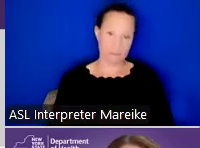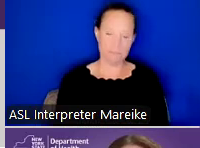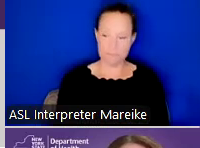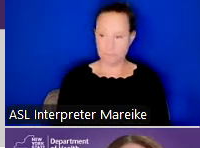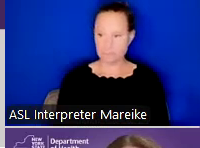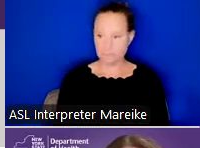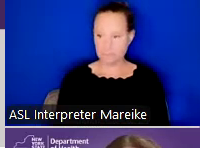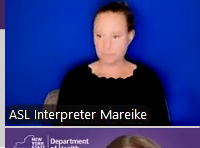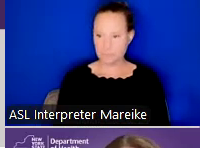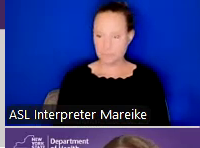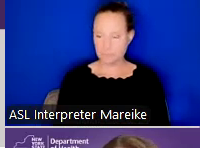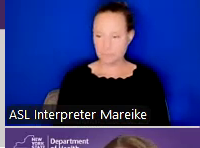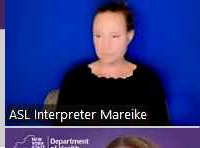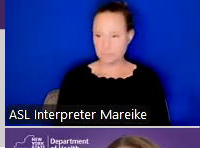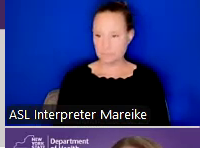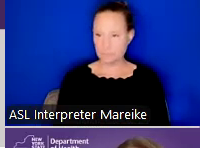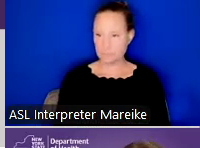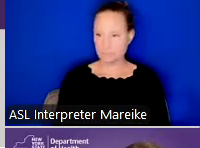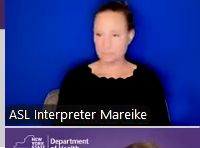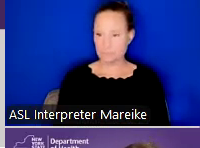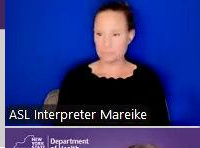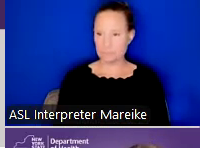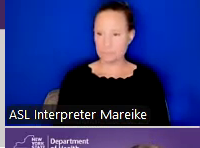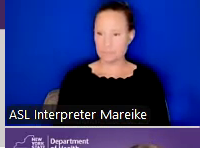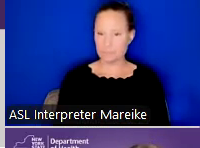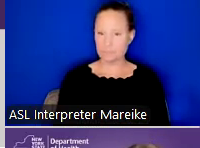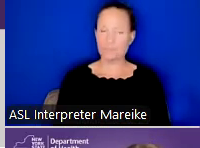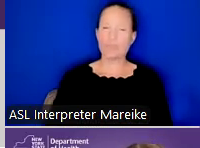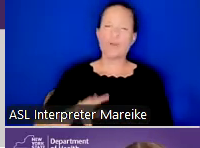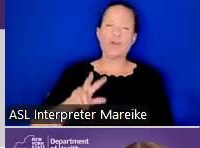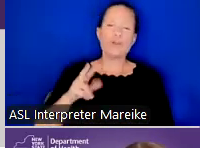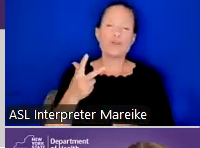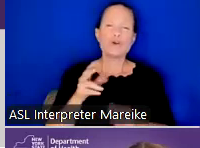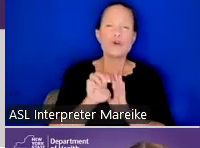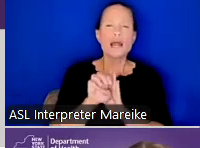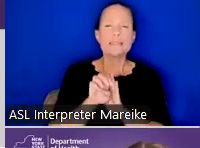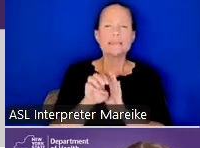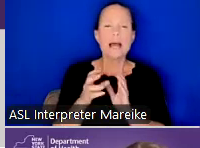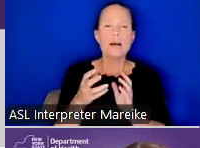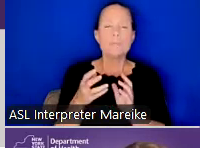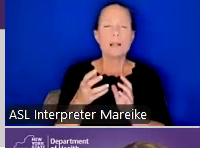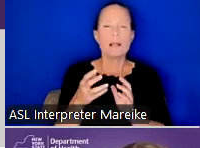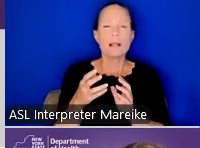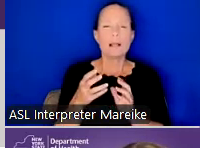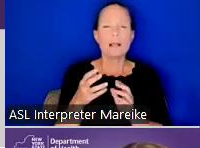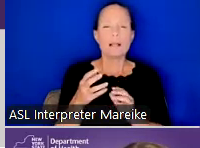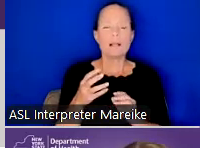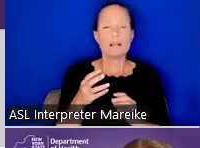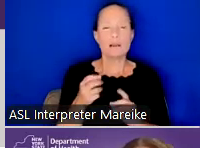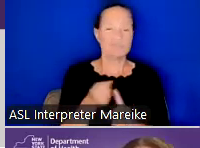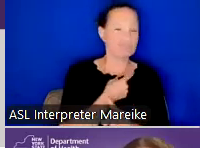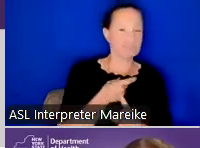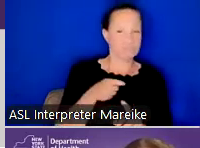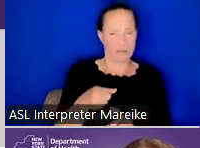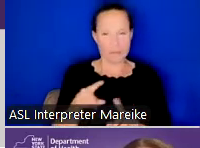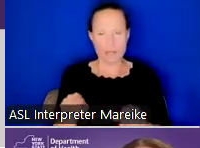those connection services. I think my third example, somewhat deviating from the slide, is the